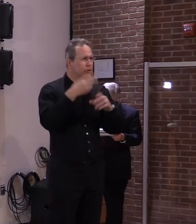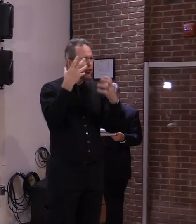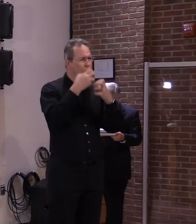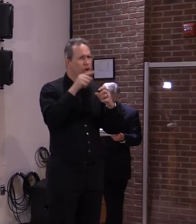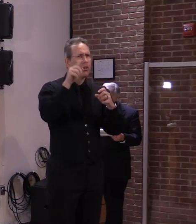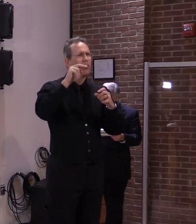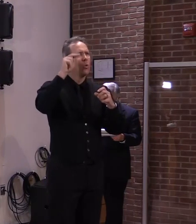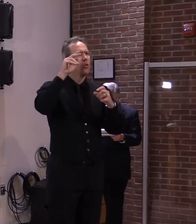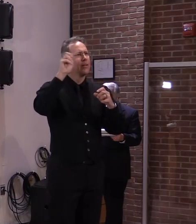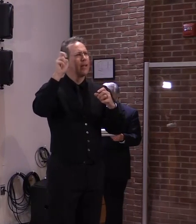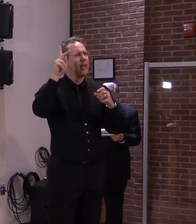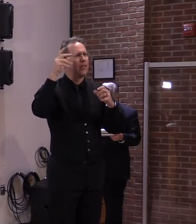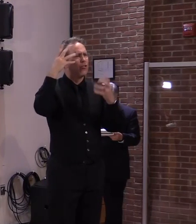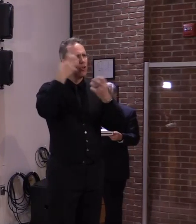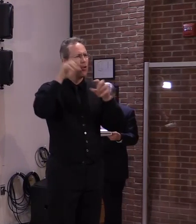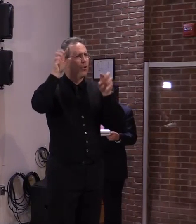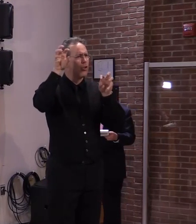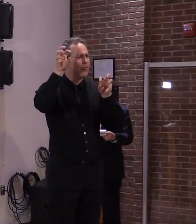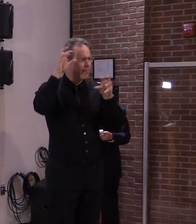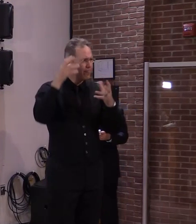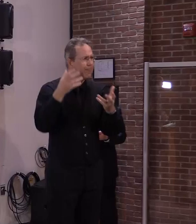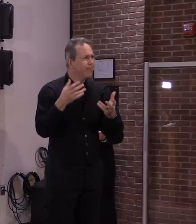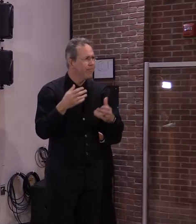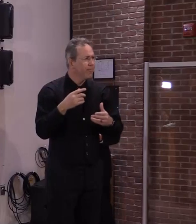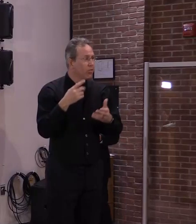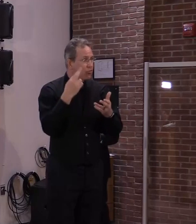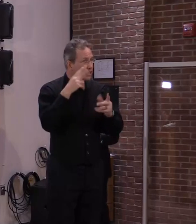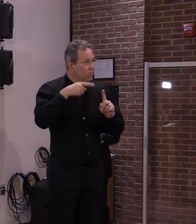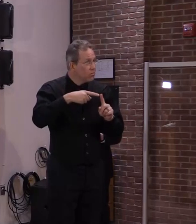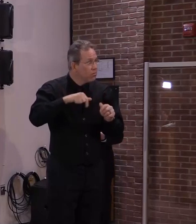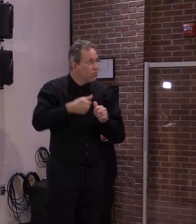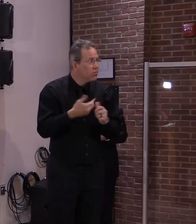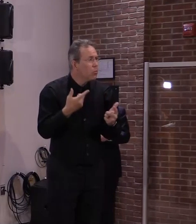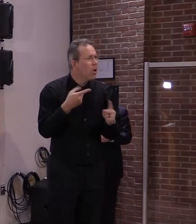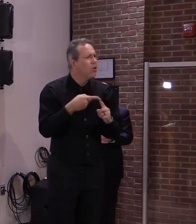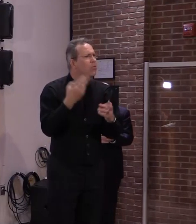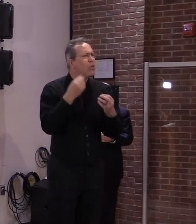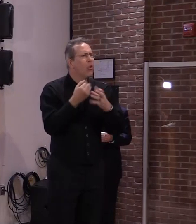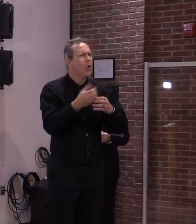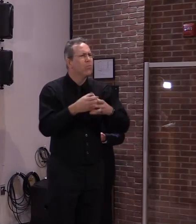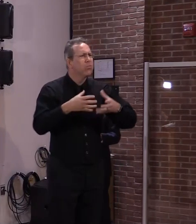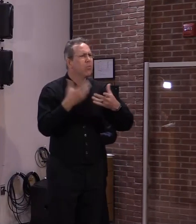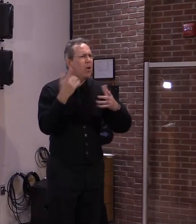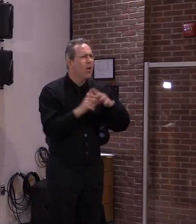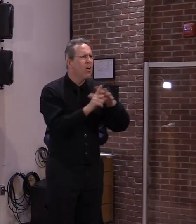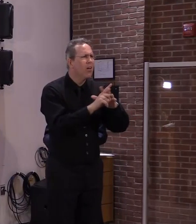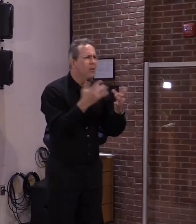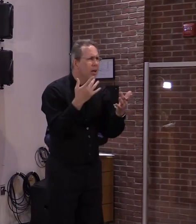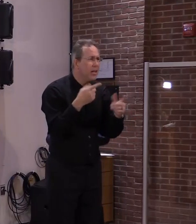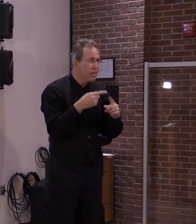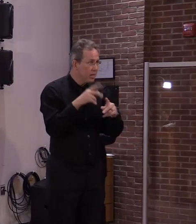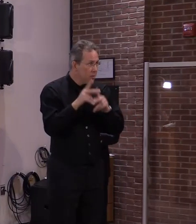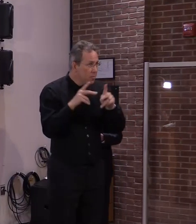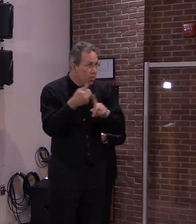say that there's anything specific driving this. It's really been community transmission, and that